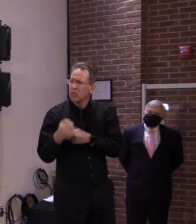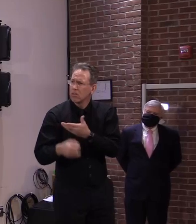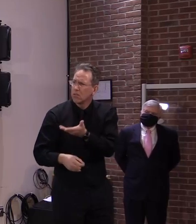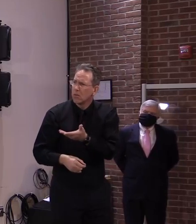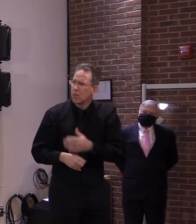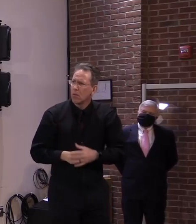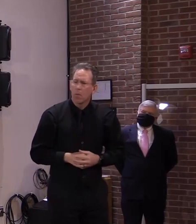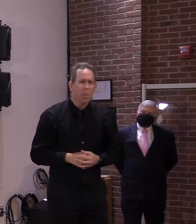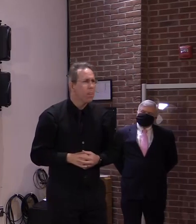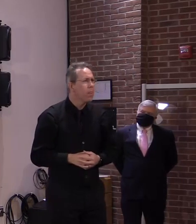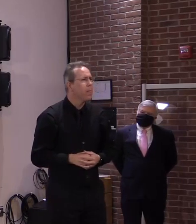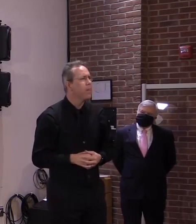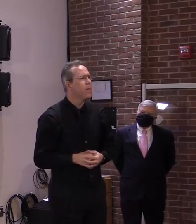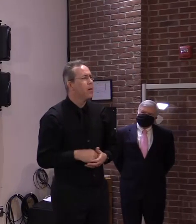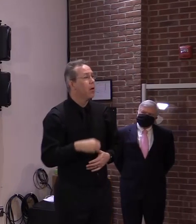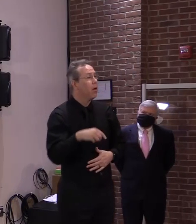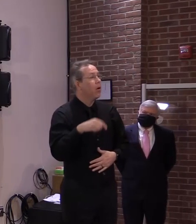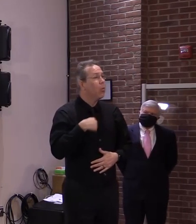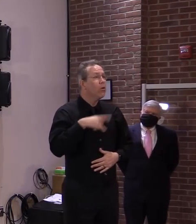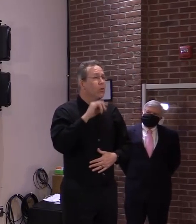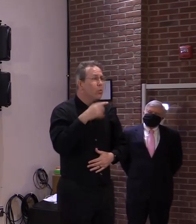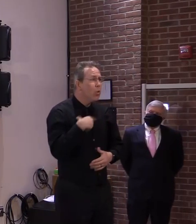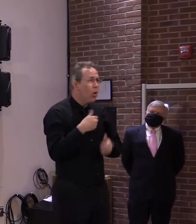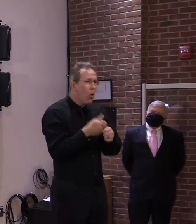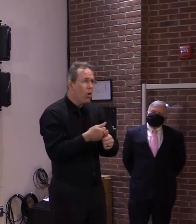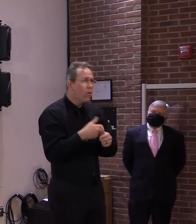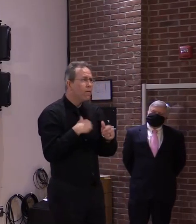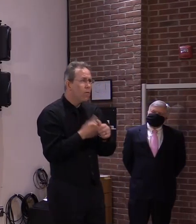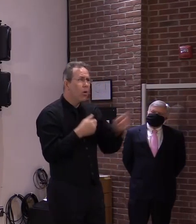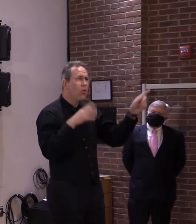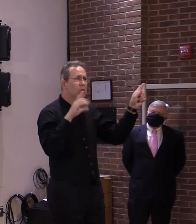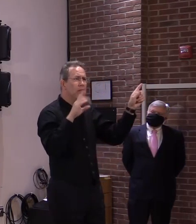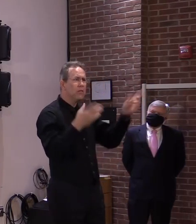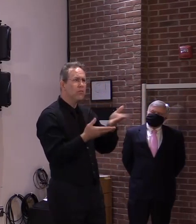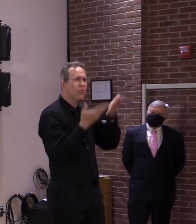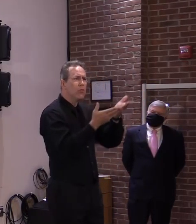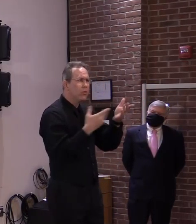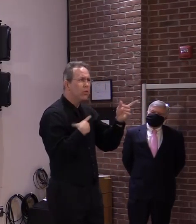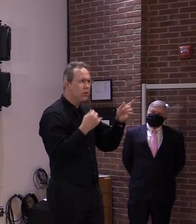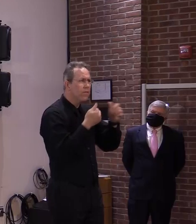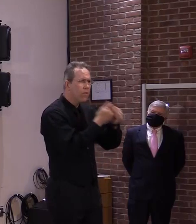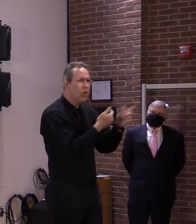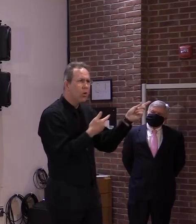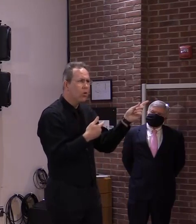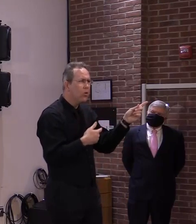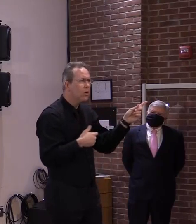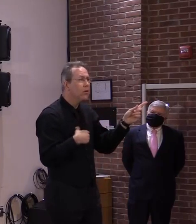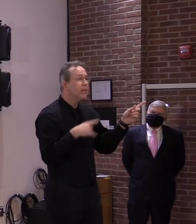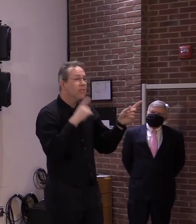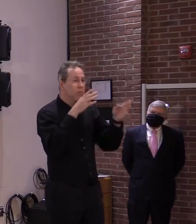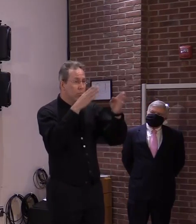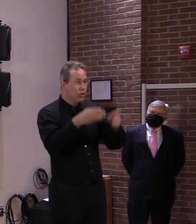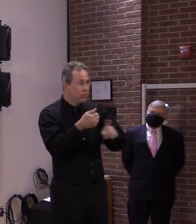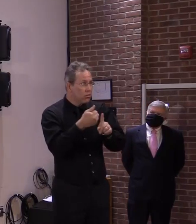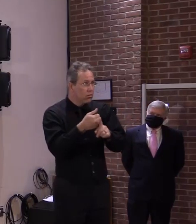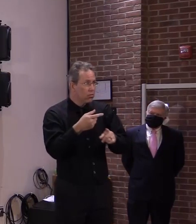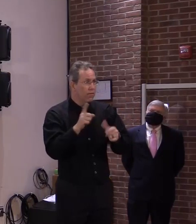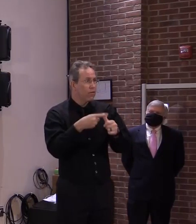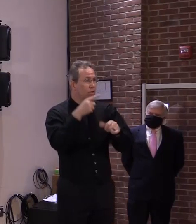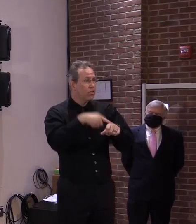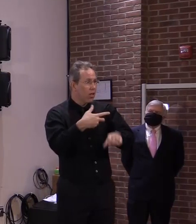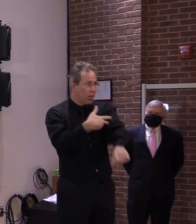who have had one shot of a two-dose series and had an adverse reaction would be eligible to